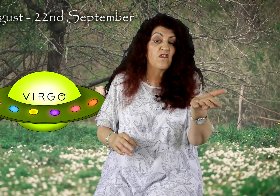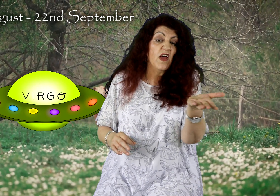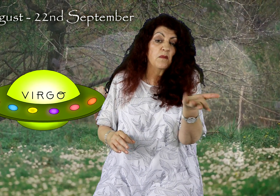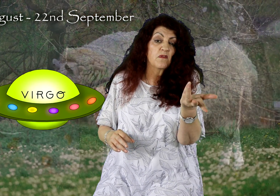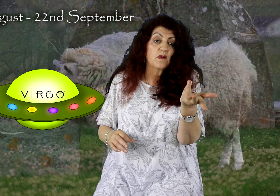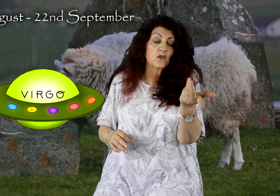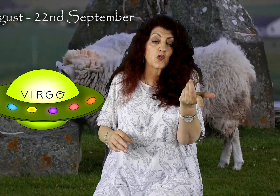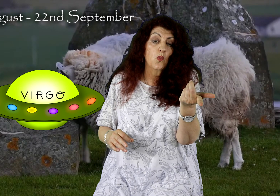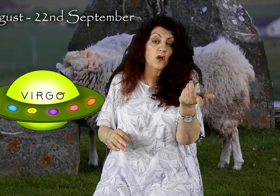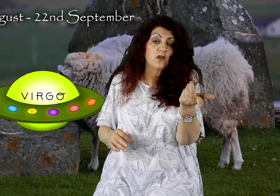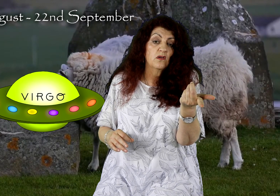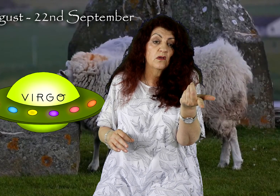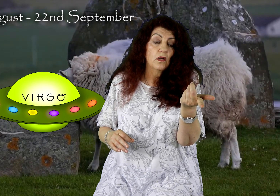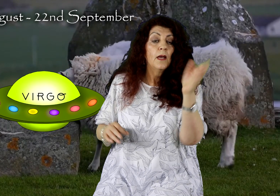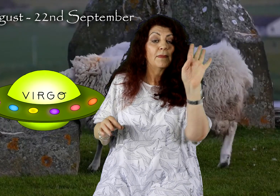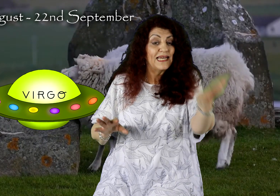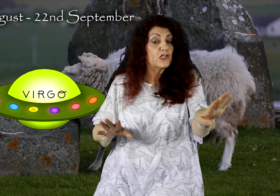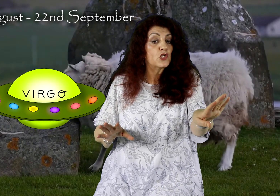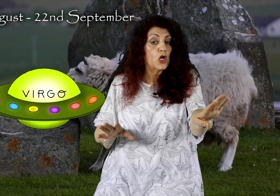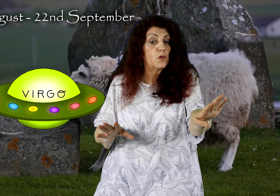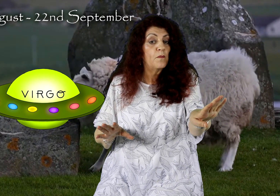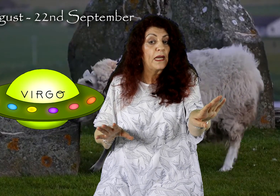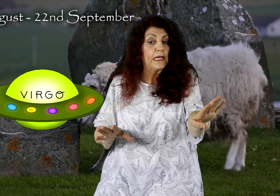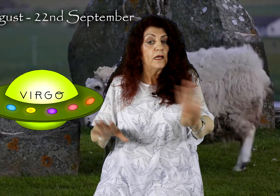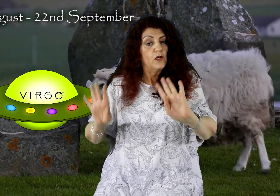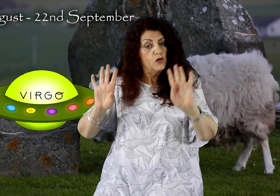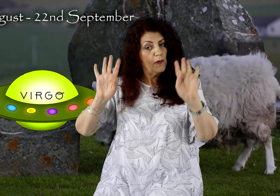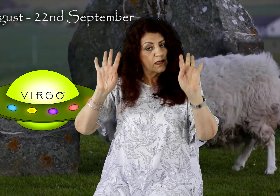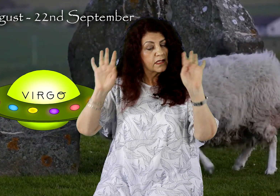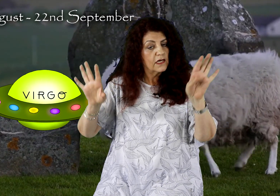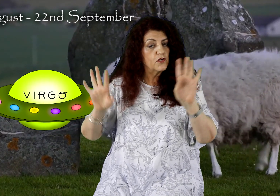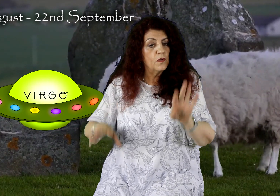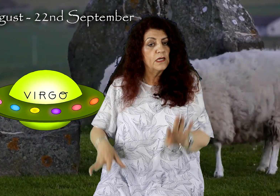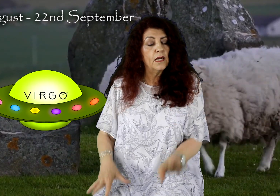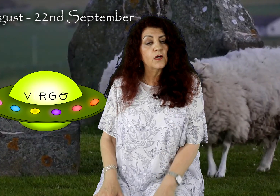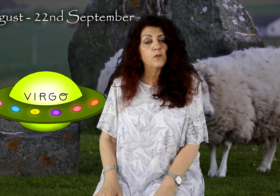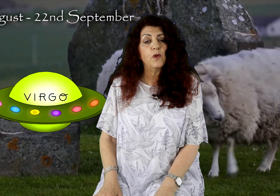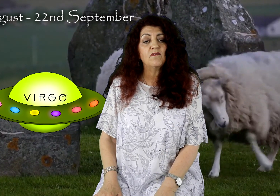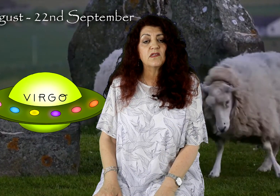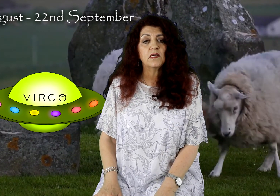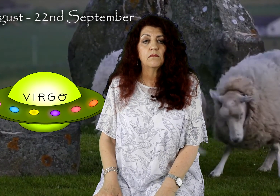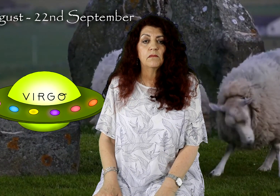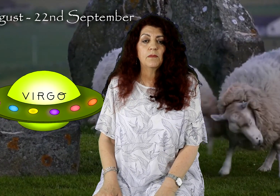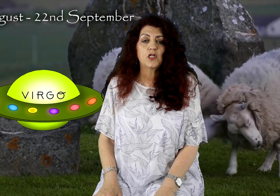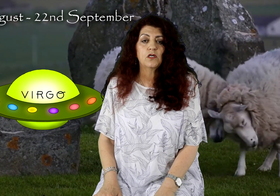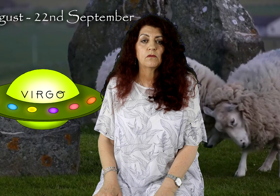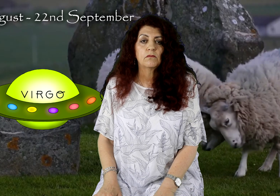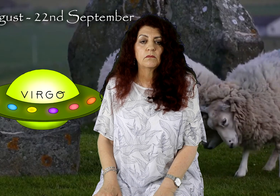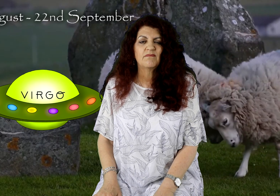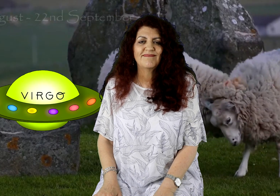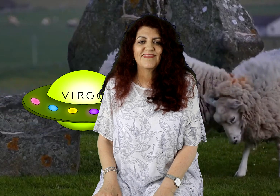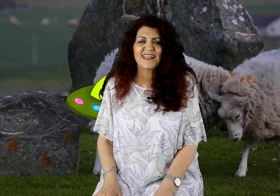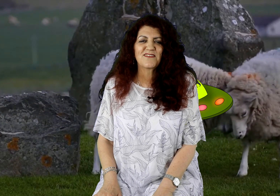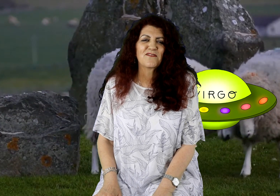fame, if that's what you want. But let's start with money. You might decide you really like your privacy. Up to you. That's it for